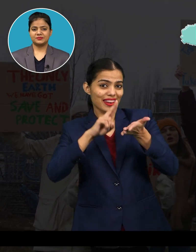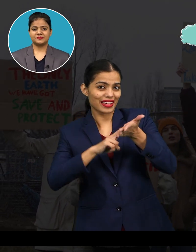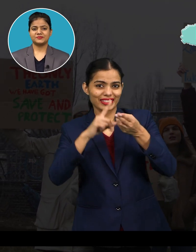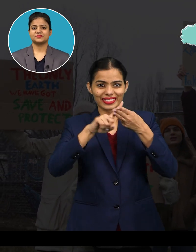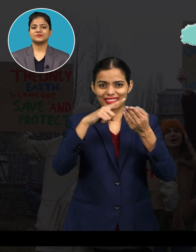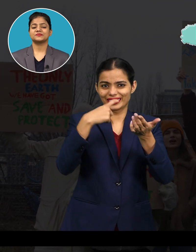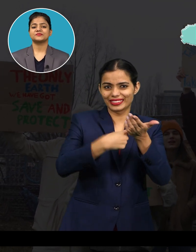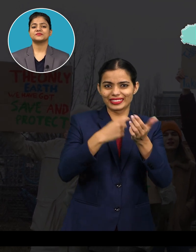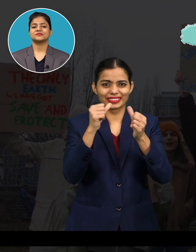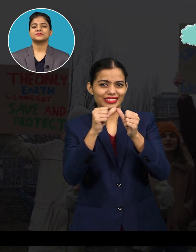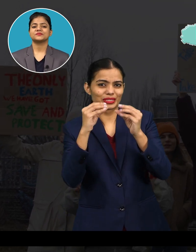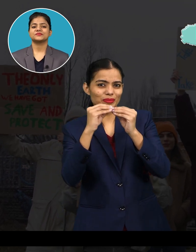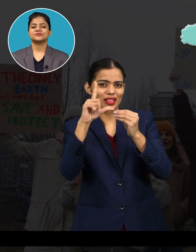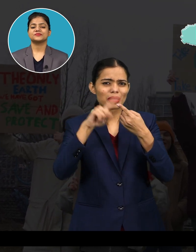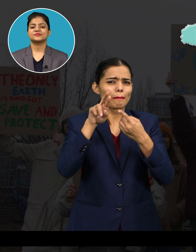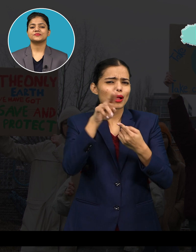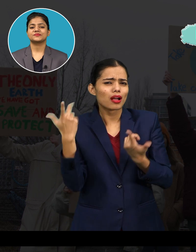Vulnerable,